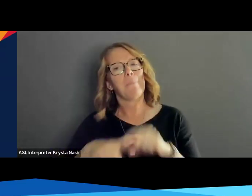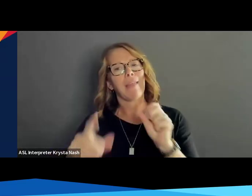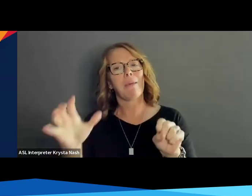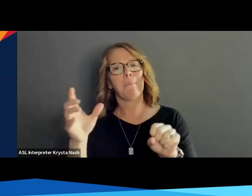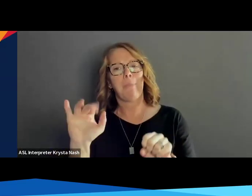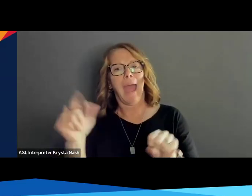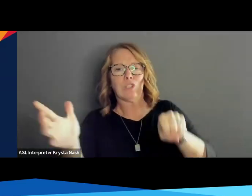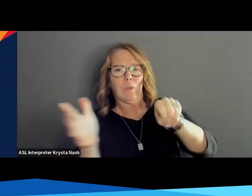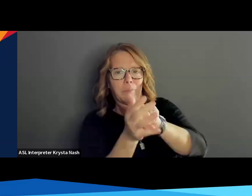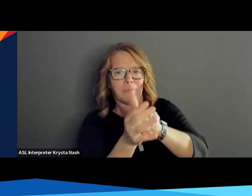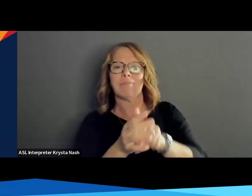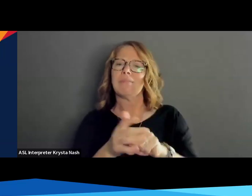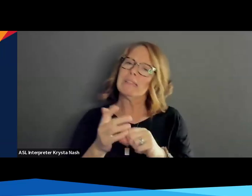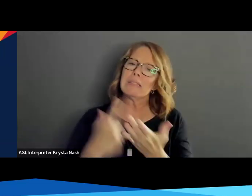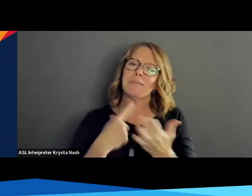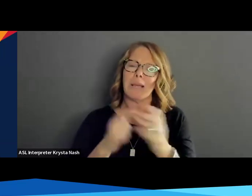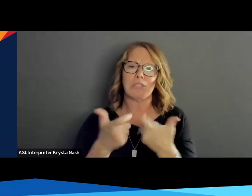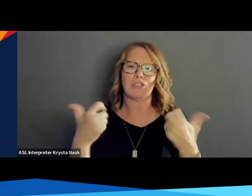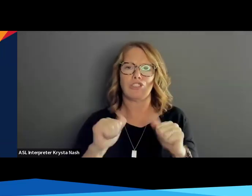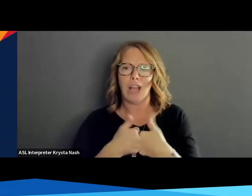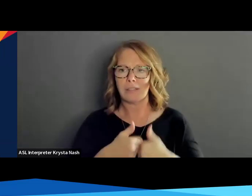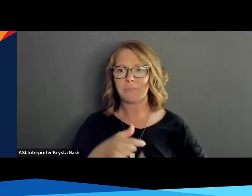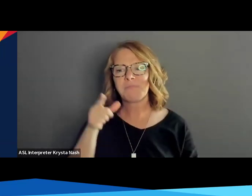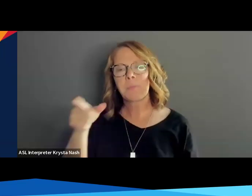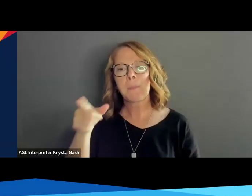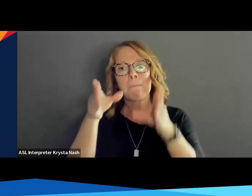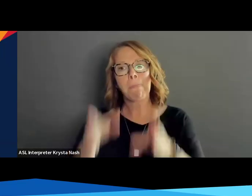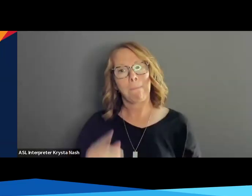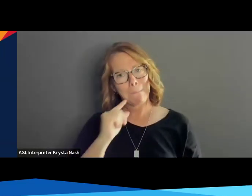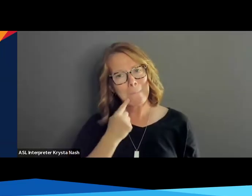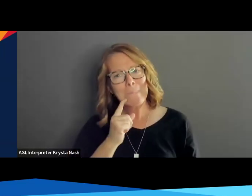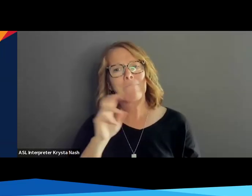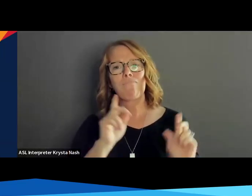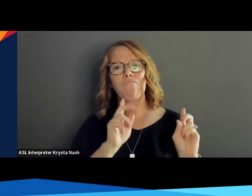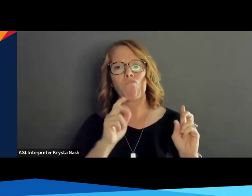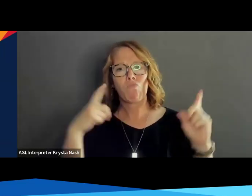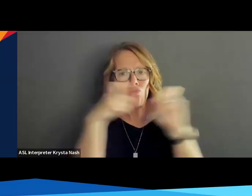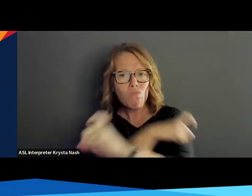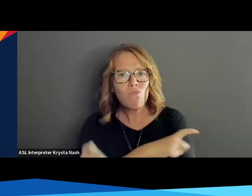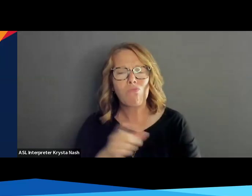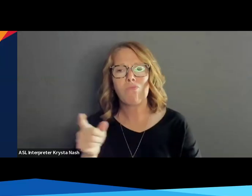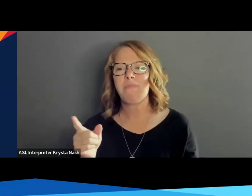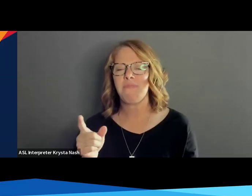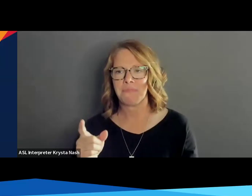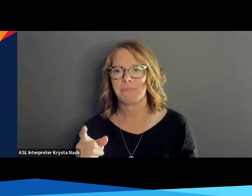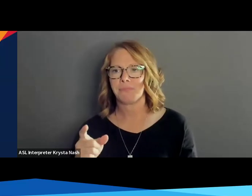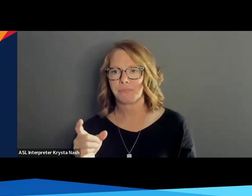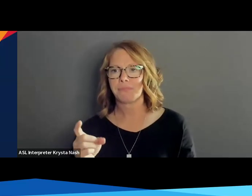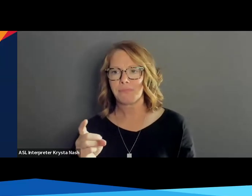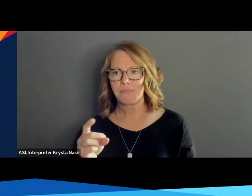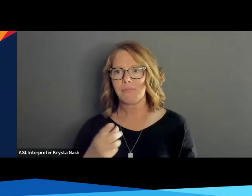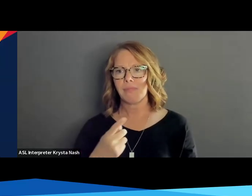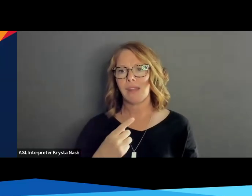more one of the easier challenges. This person has a very serious complication from their results